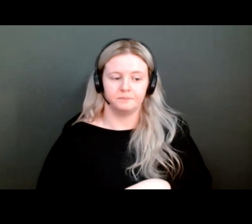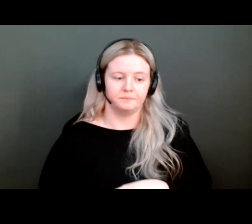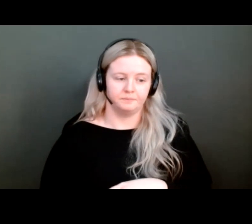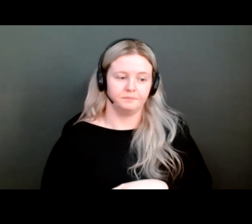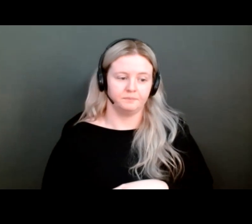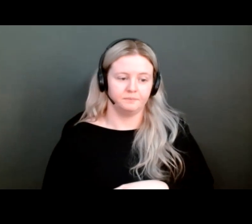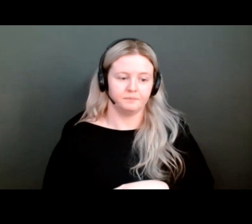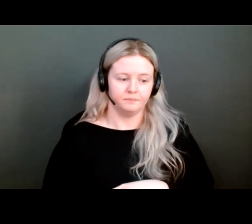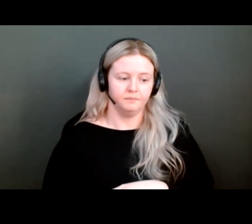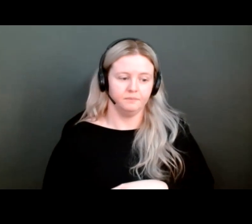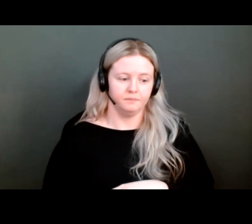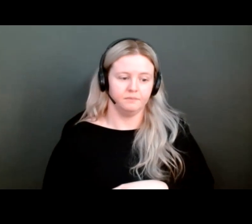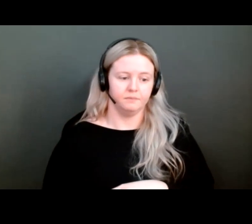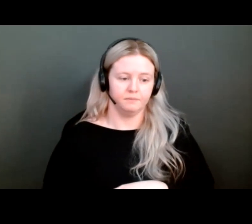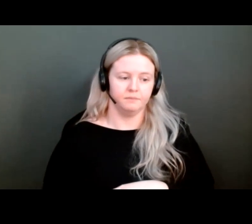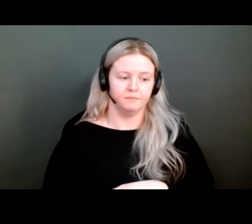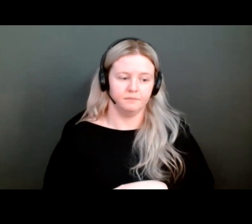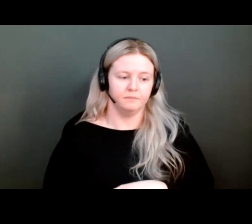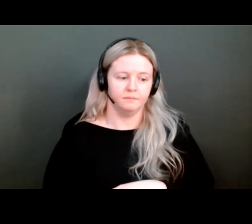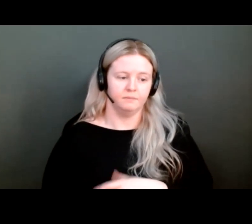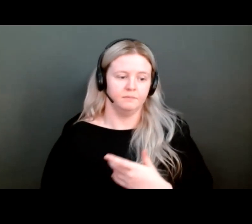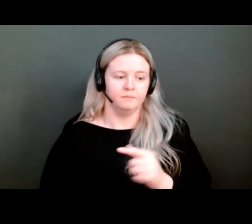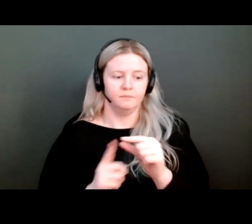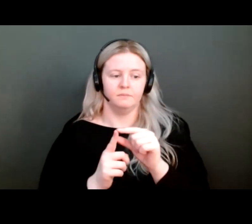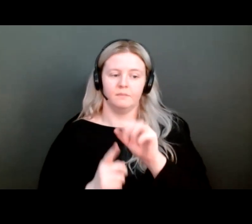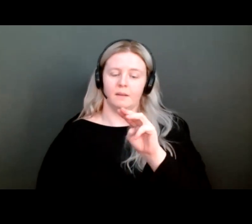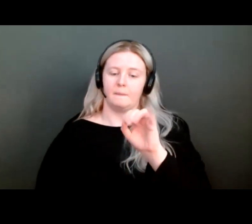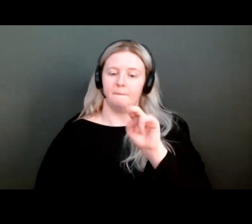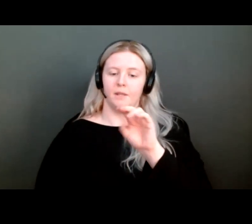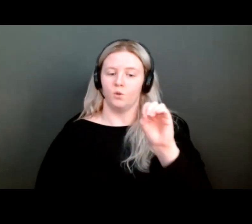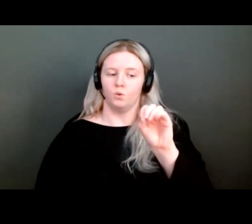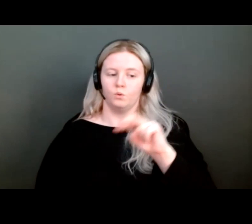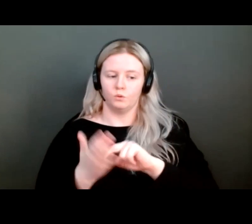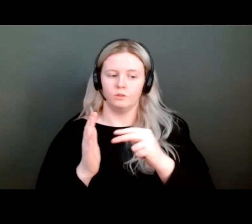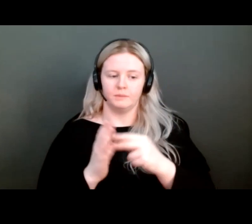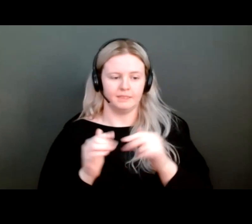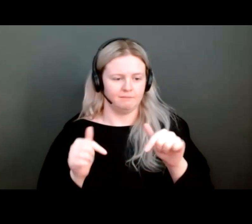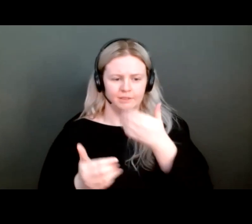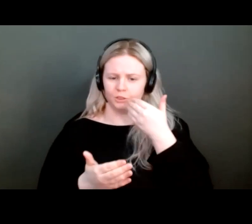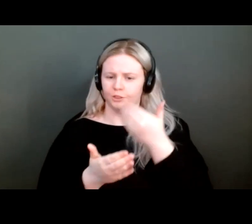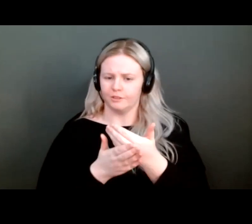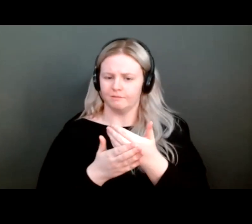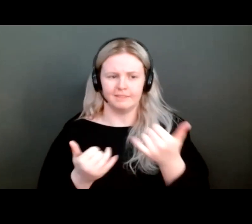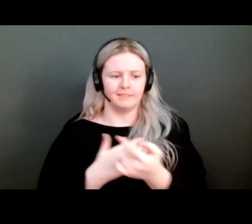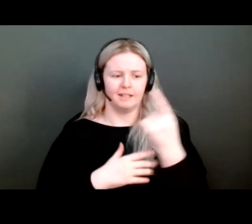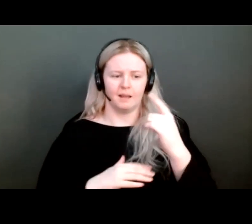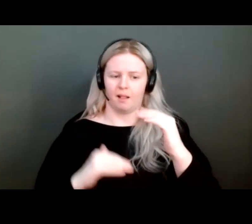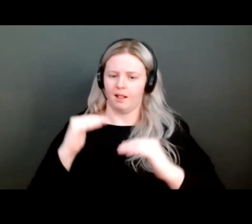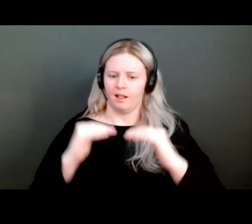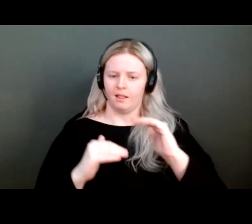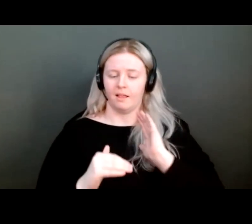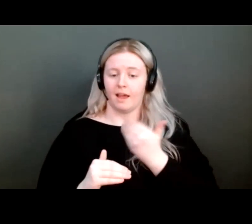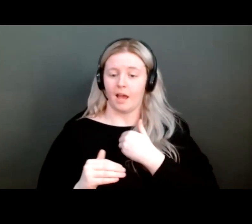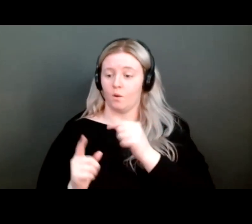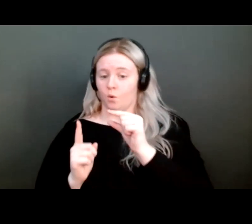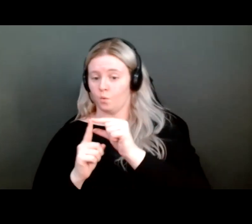Menu, it is good. Today, we are in balance. Our words are in alignment with